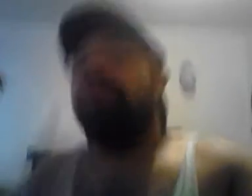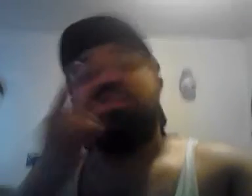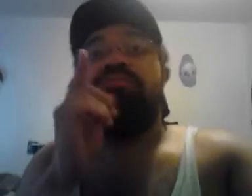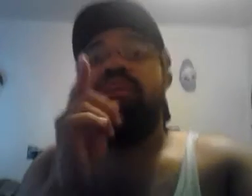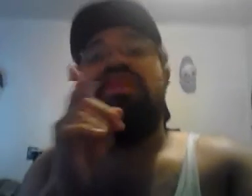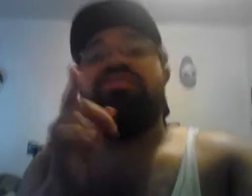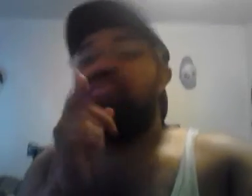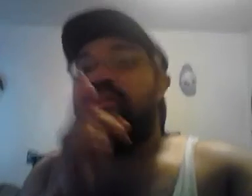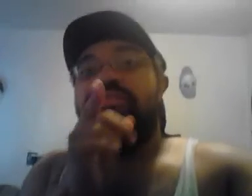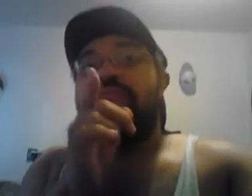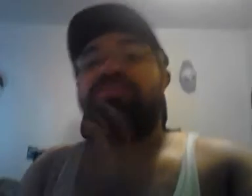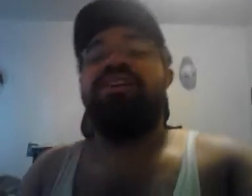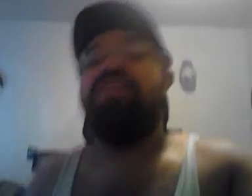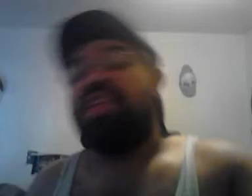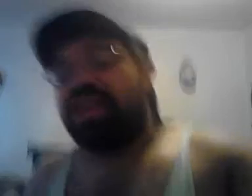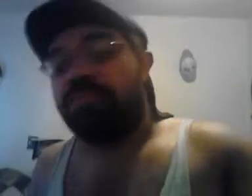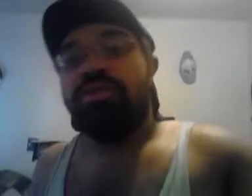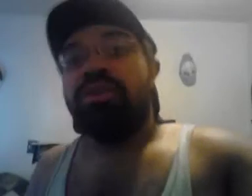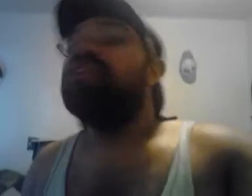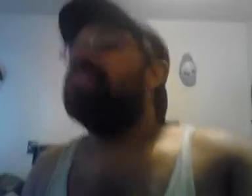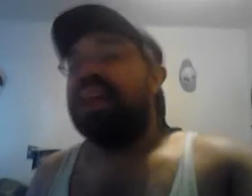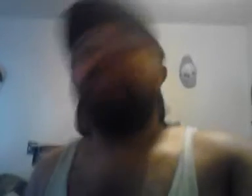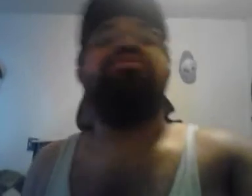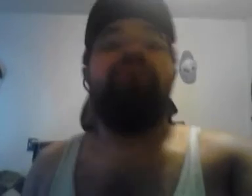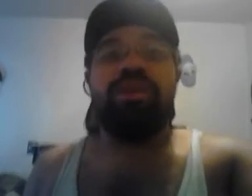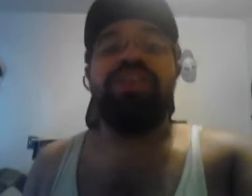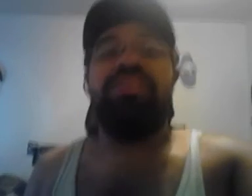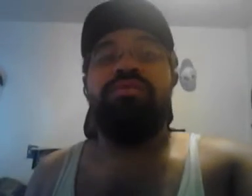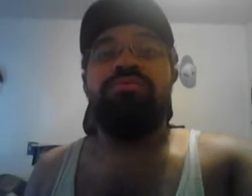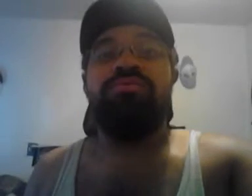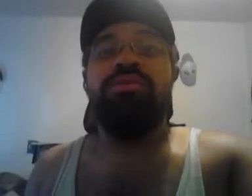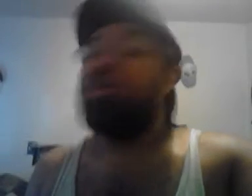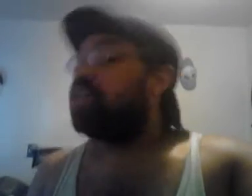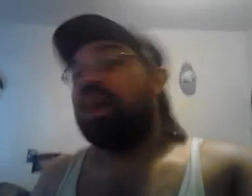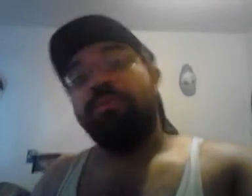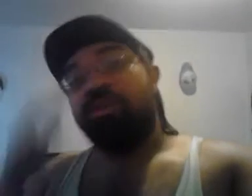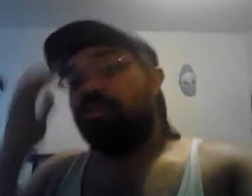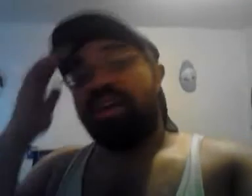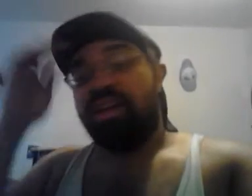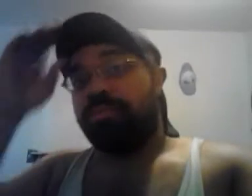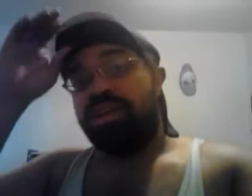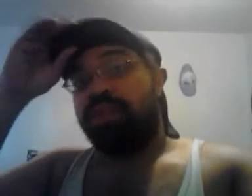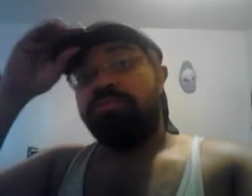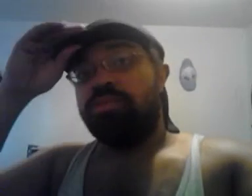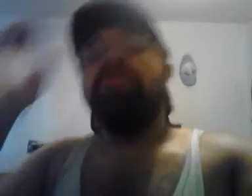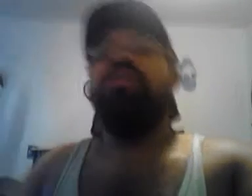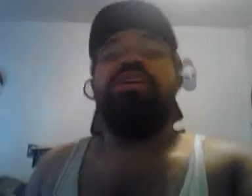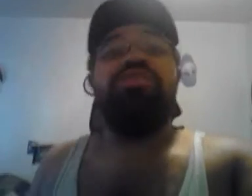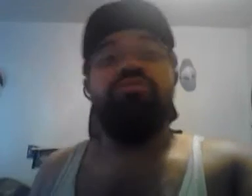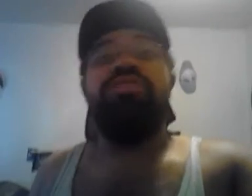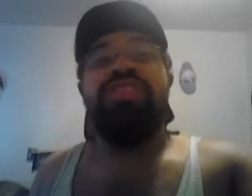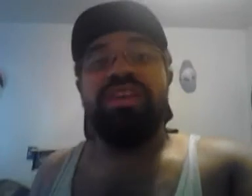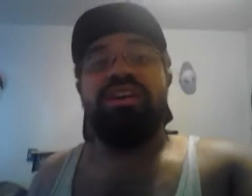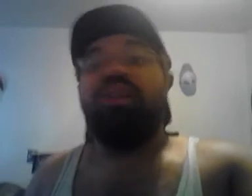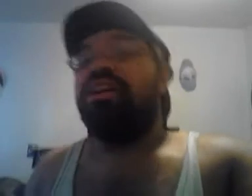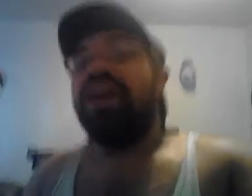don't never they'll never tell you that. That is crazy. Y'all better wake up, man. And you would think a lot of this